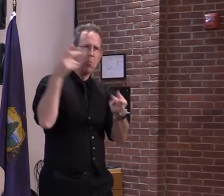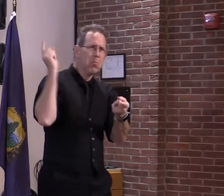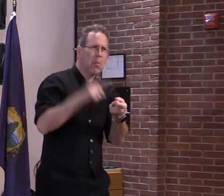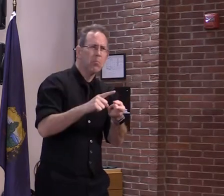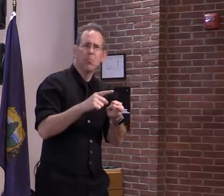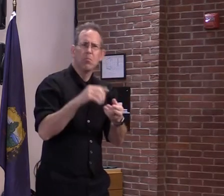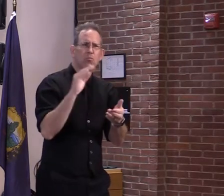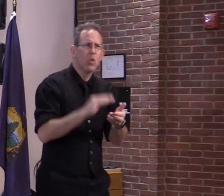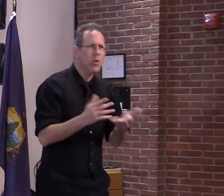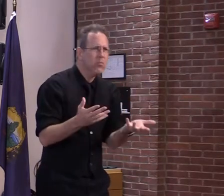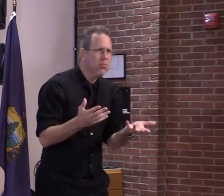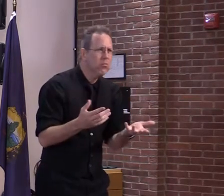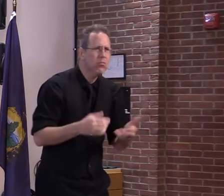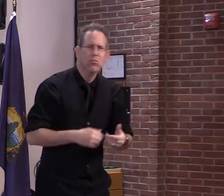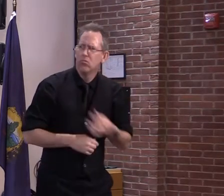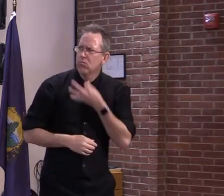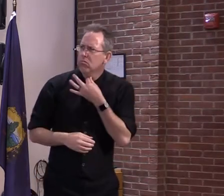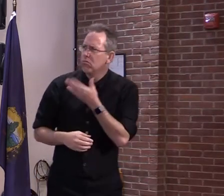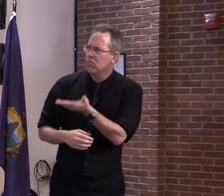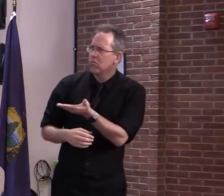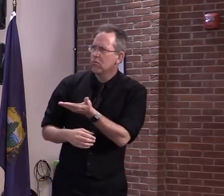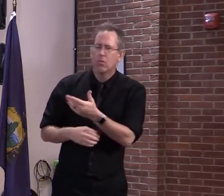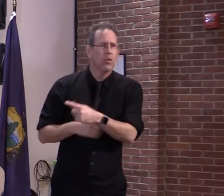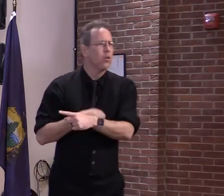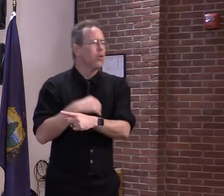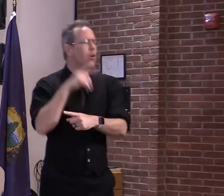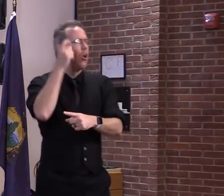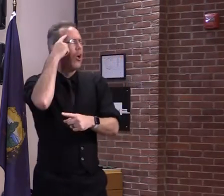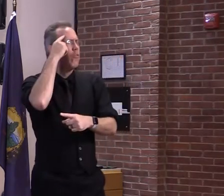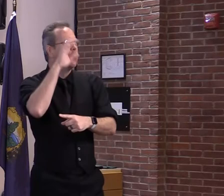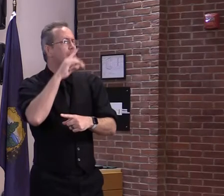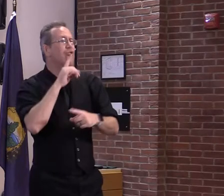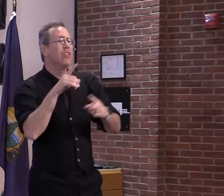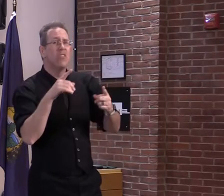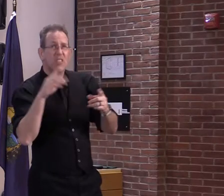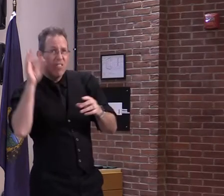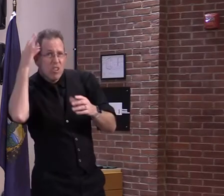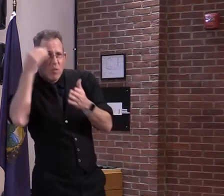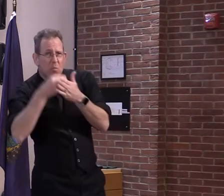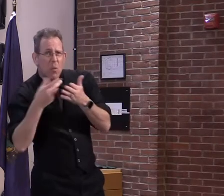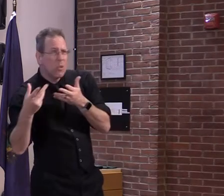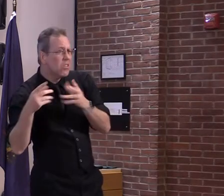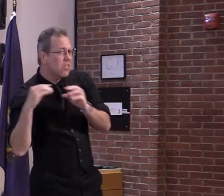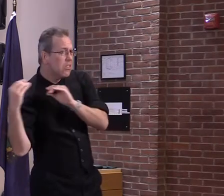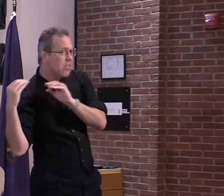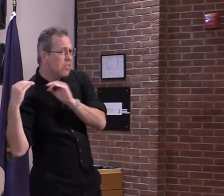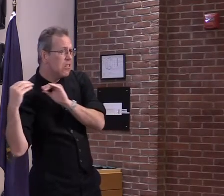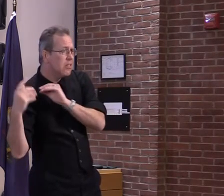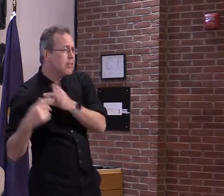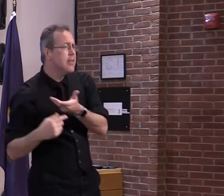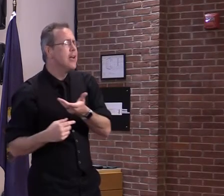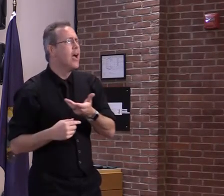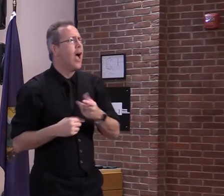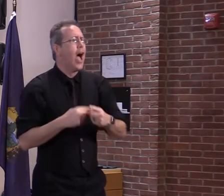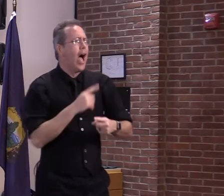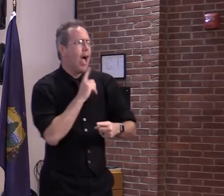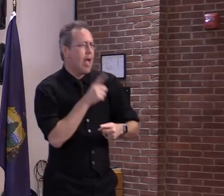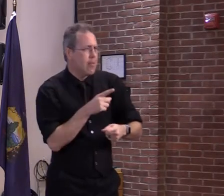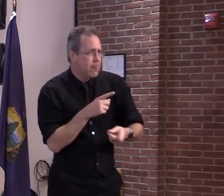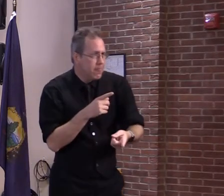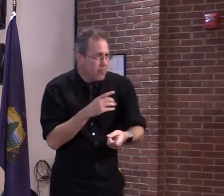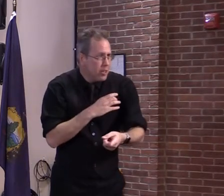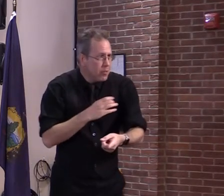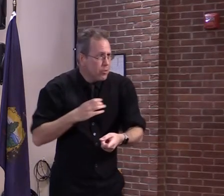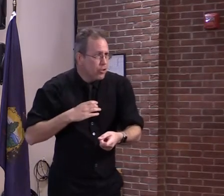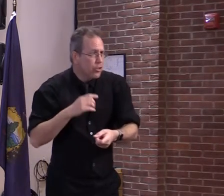$40 million decrease? Some of it might have to do with the federal money flowing through. I think a lot of it does. I don't know if Commissioner Gresham is on